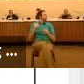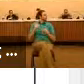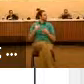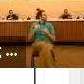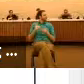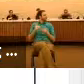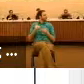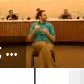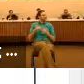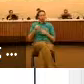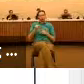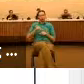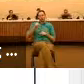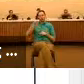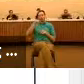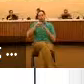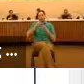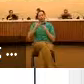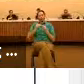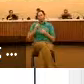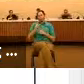the north of 113,